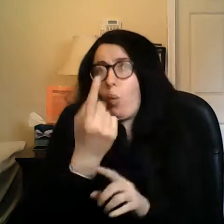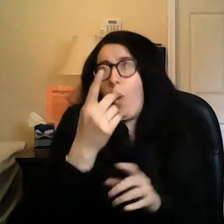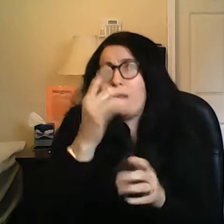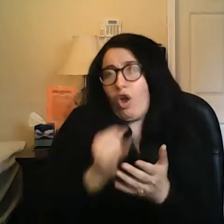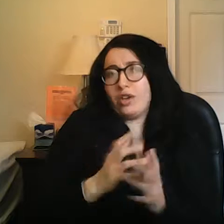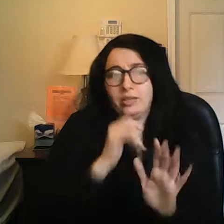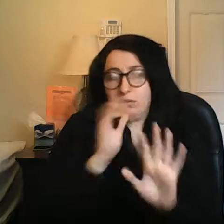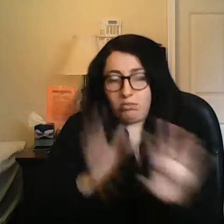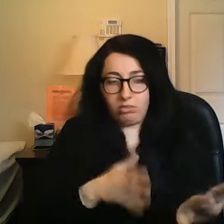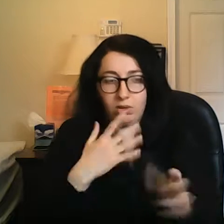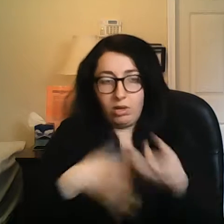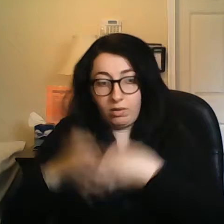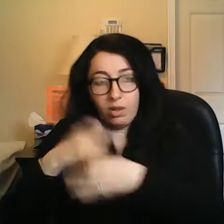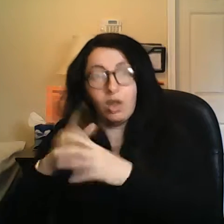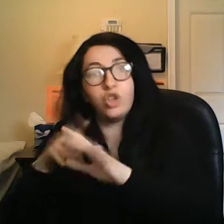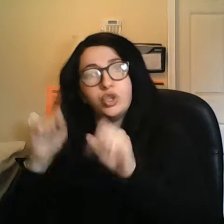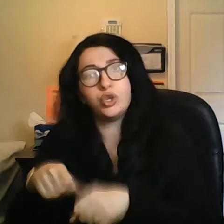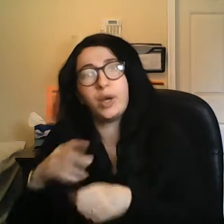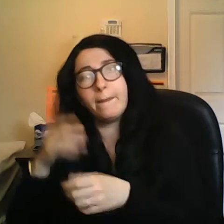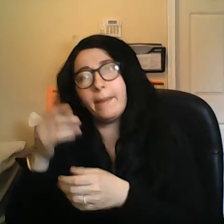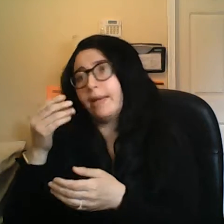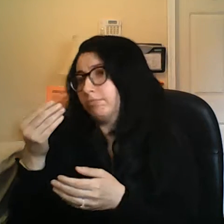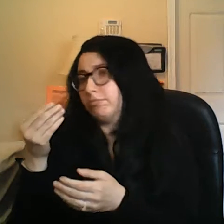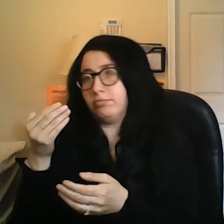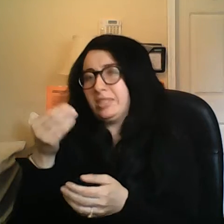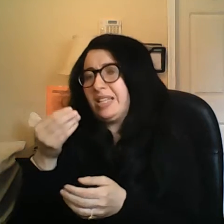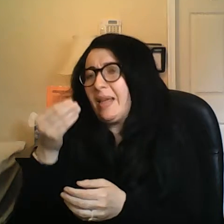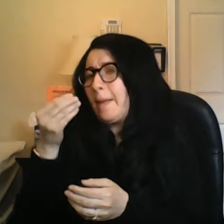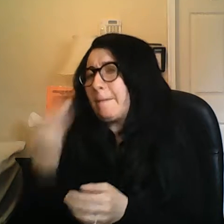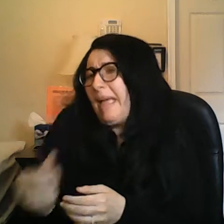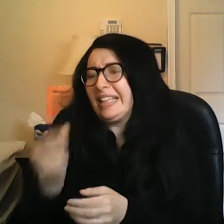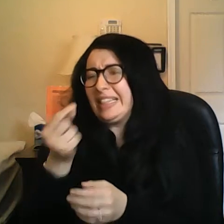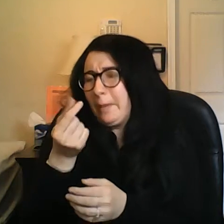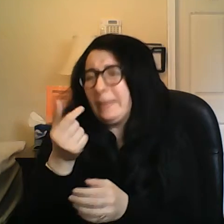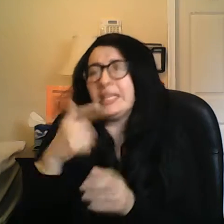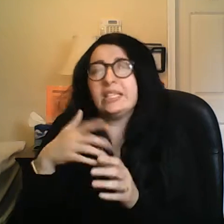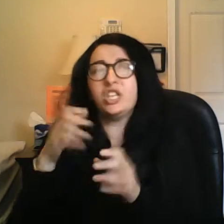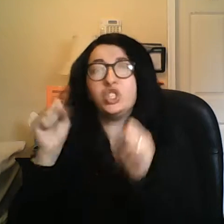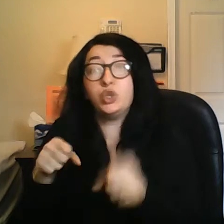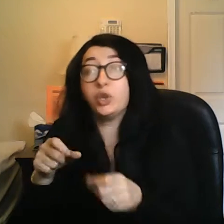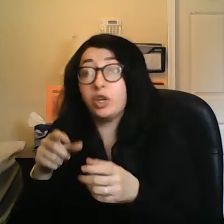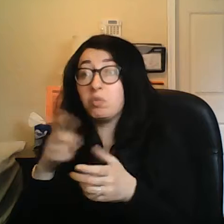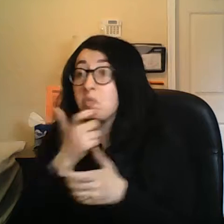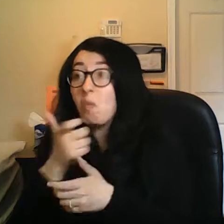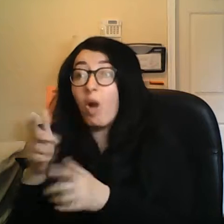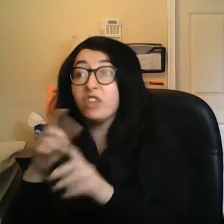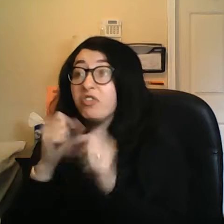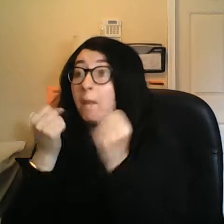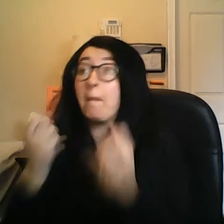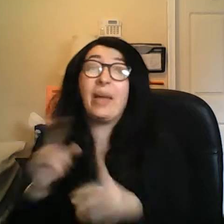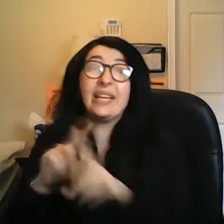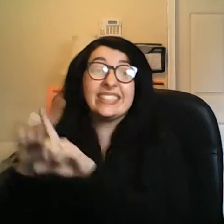view tutorials and videos from several artists, sometimes hundreds of artists, in all types of mediums and